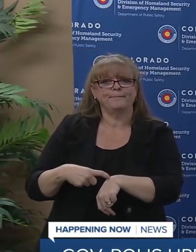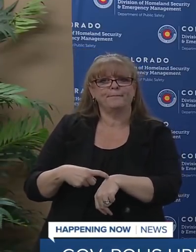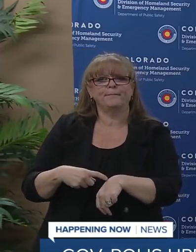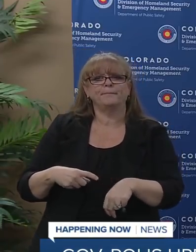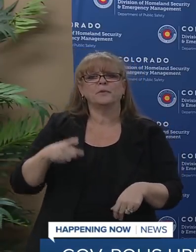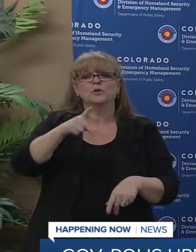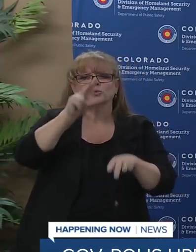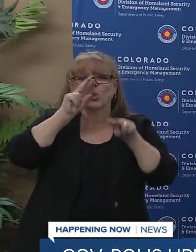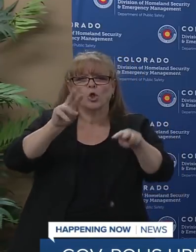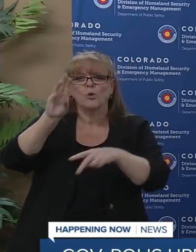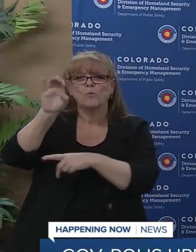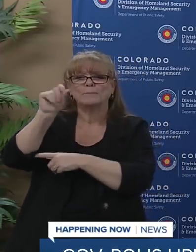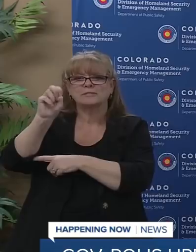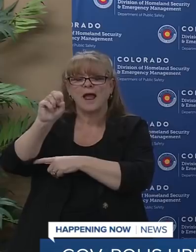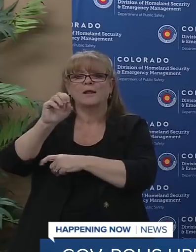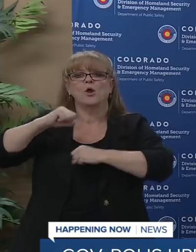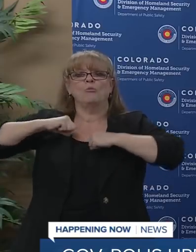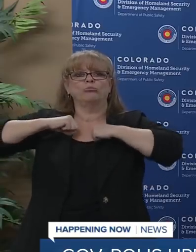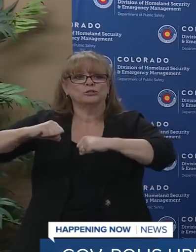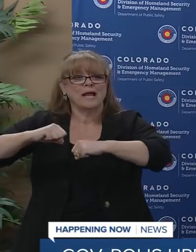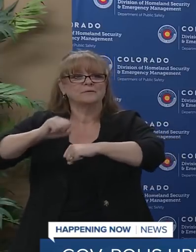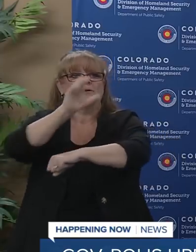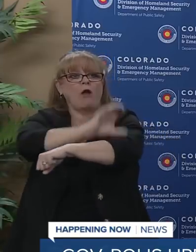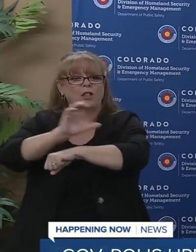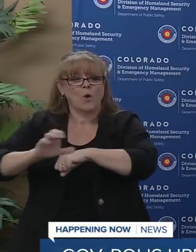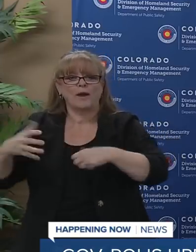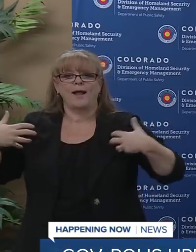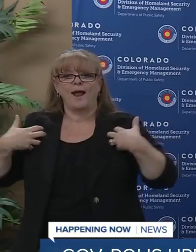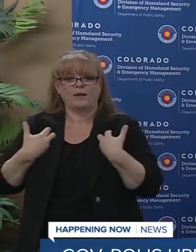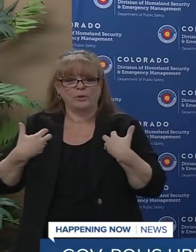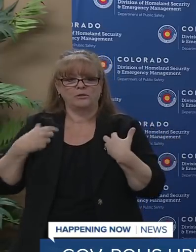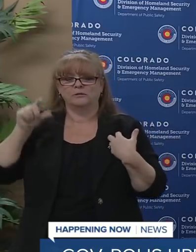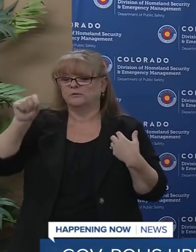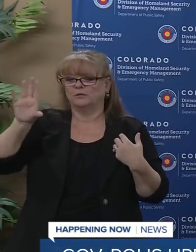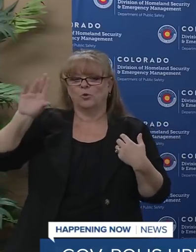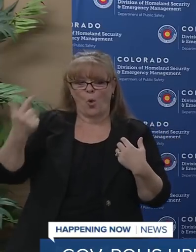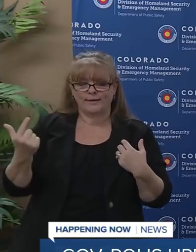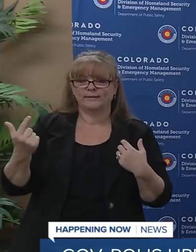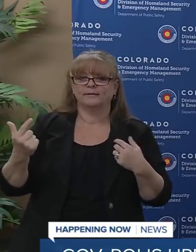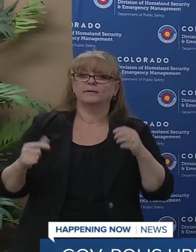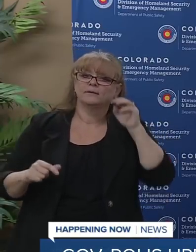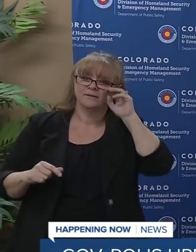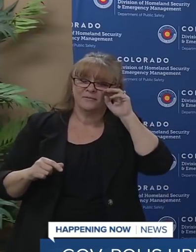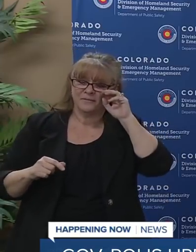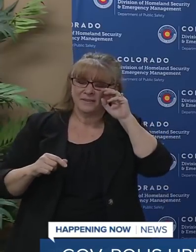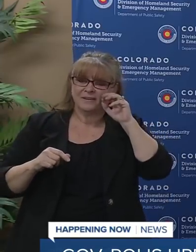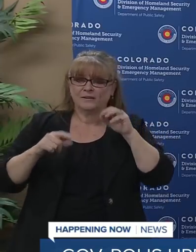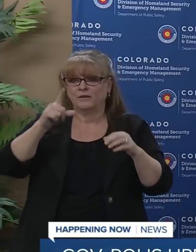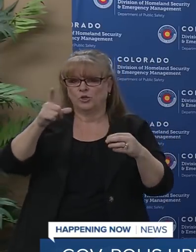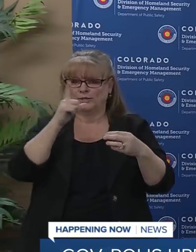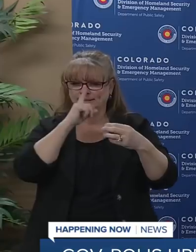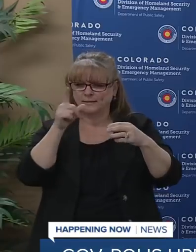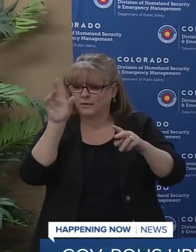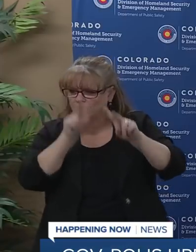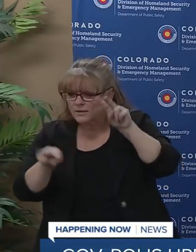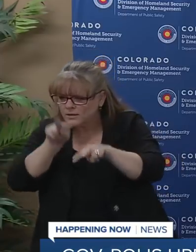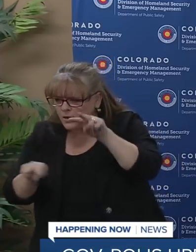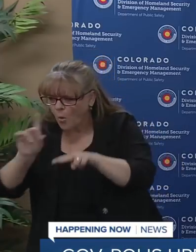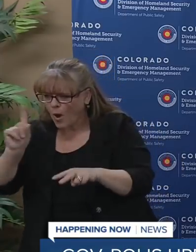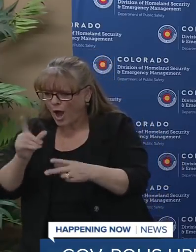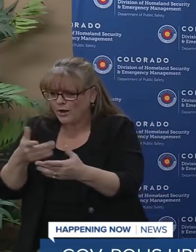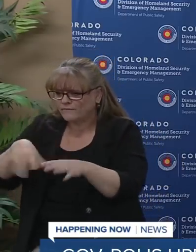protectcoloradoanimals.org. And I want to encourage you to visit that. There's really never been a better time to foster or help a pet. And I know that